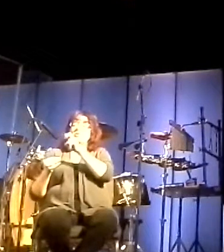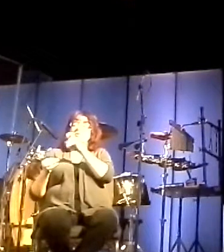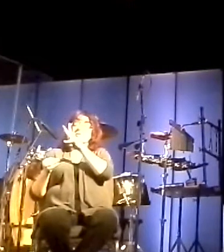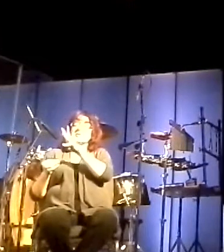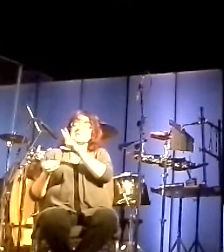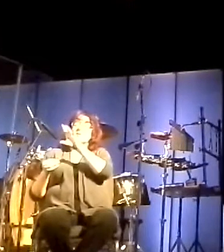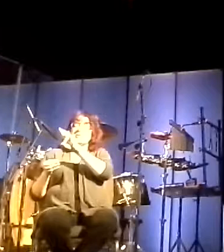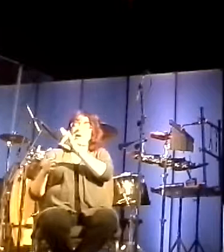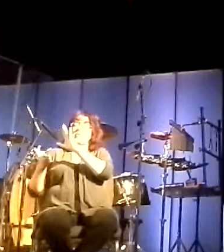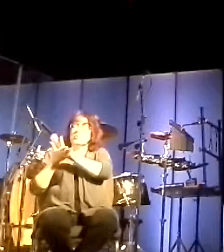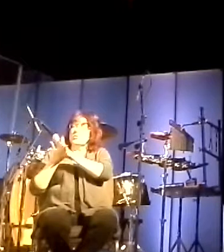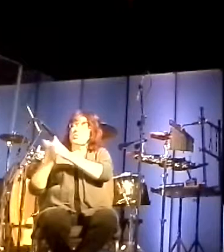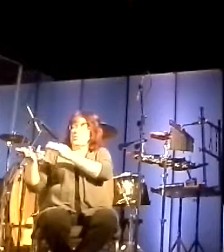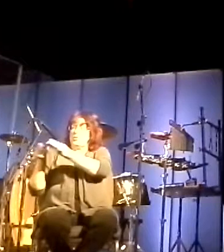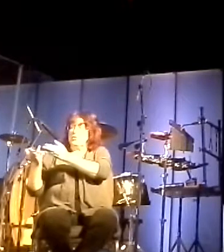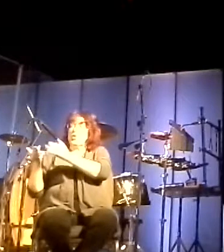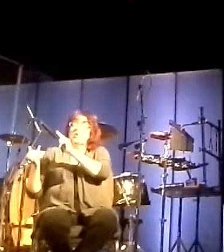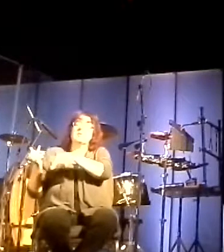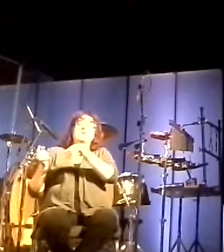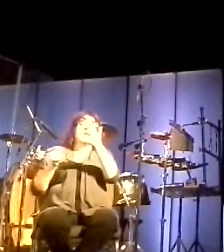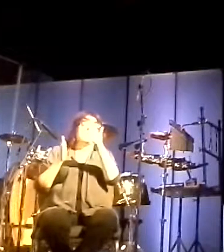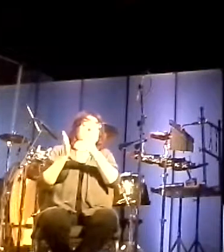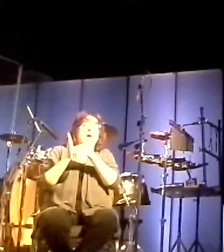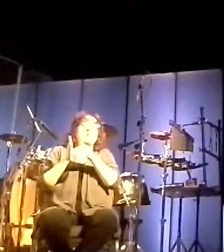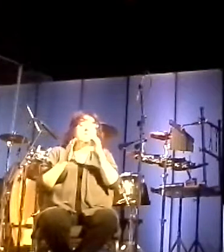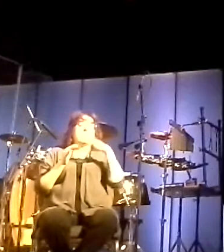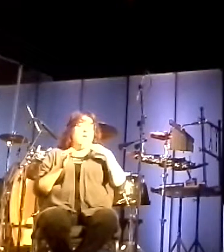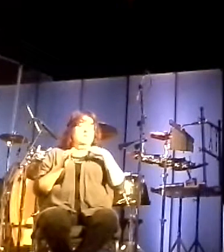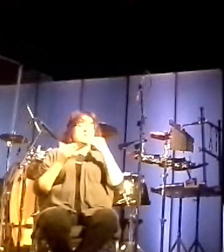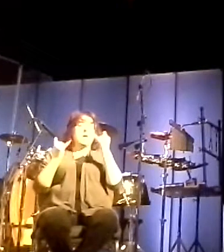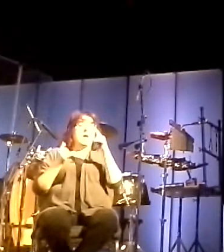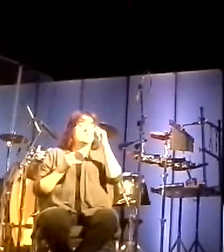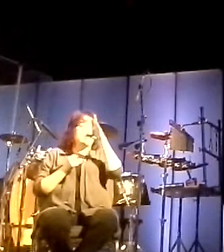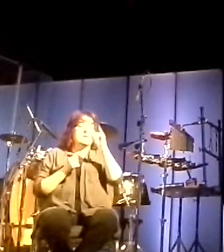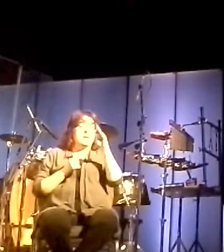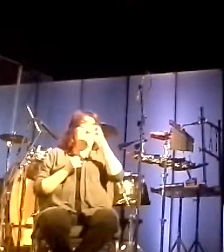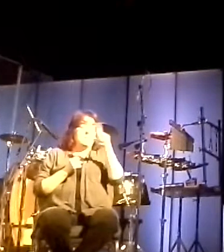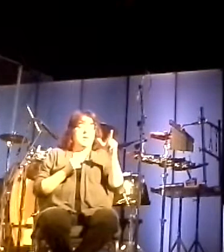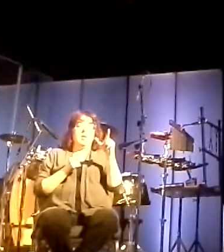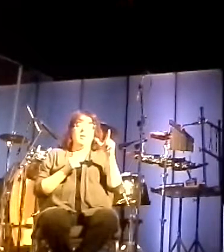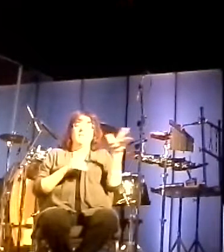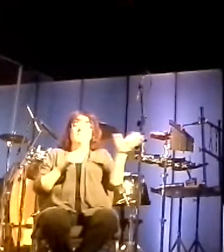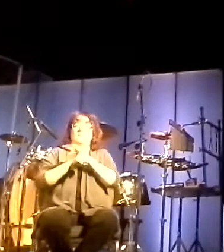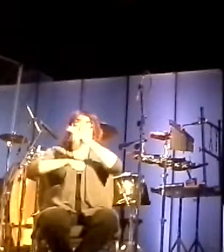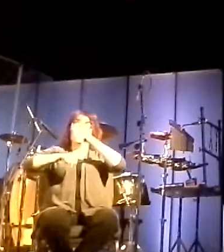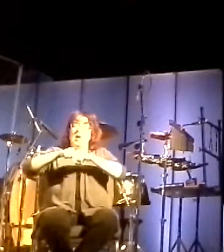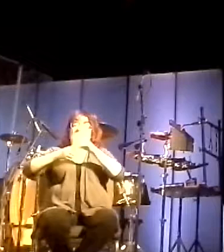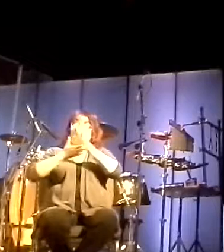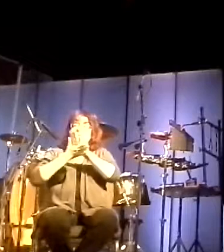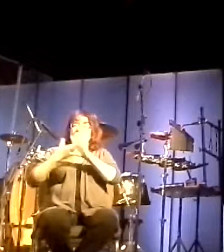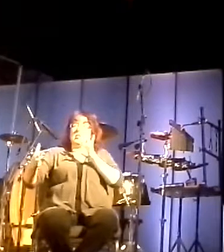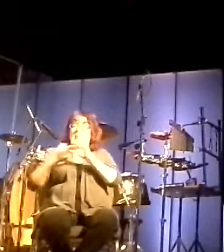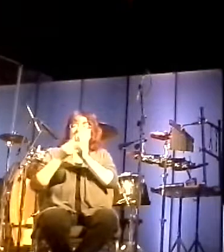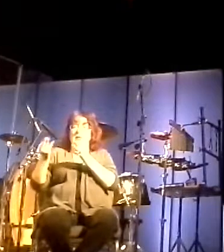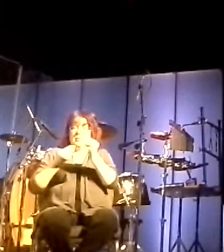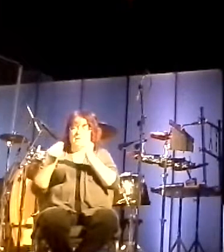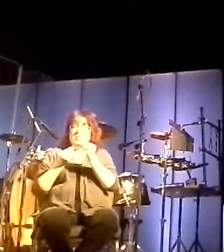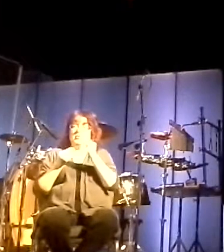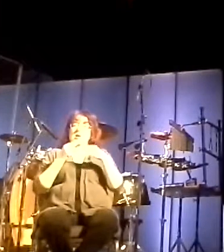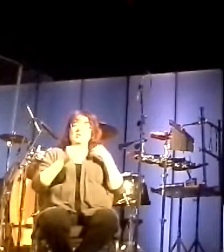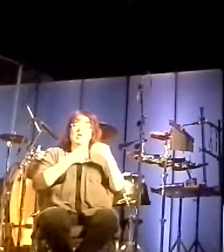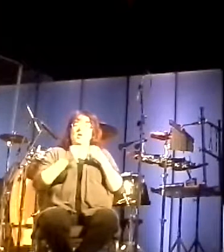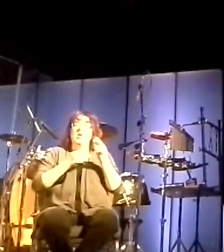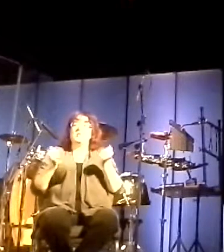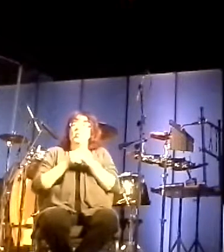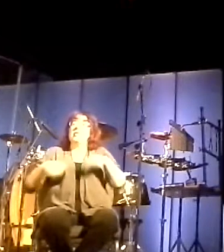schools last year that we served at, with 10,000 plus volunteers, and now Tracy Beal is able to be full-time in School Connect Ministry because of the